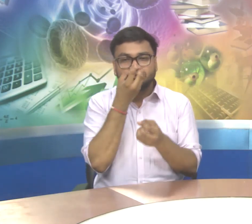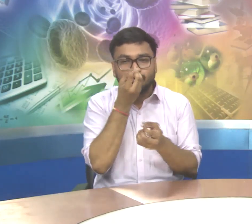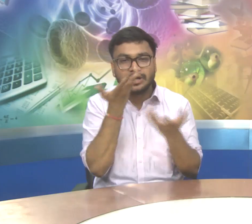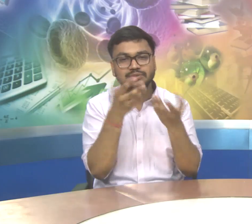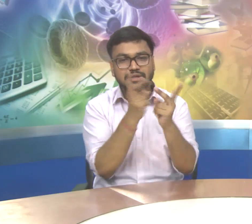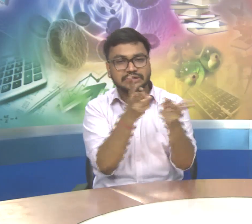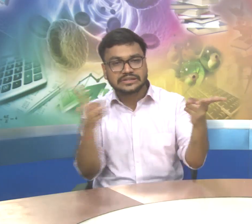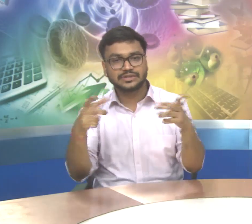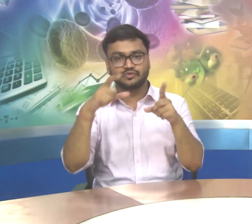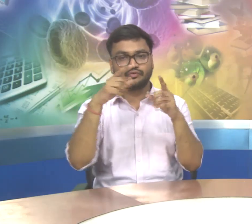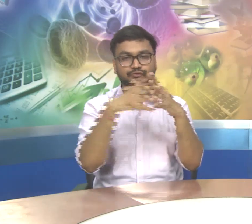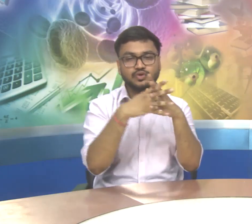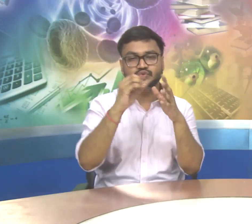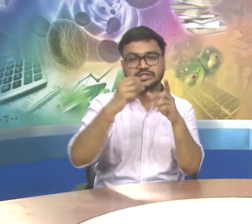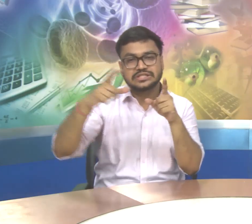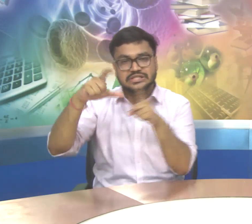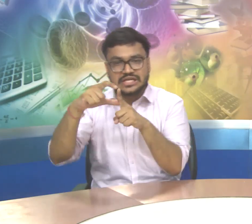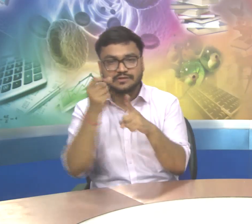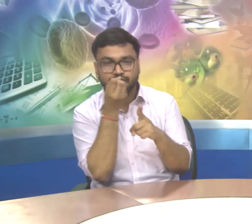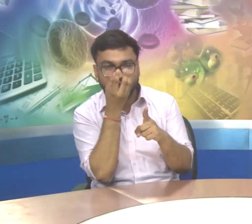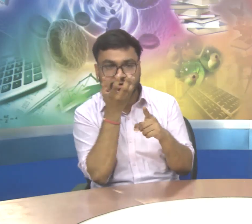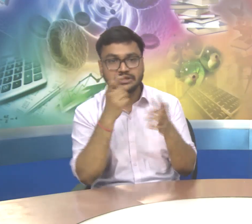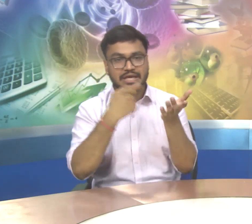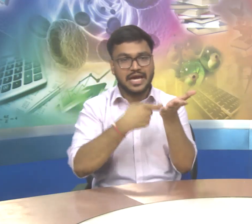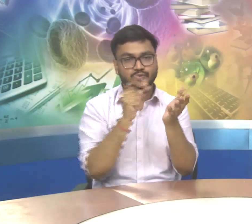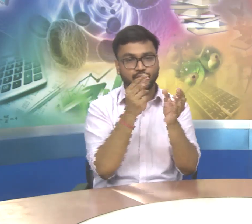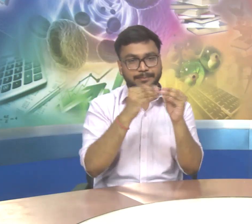and others provide raw materials like wood,